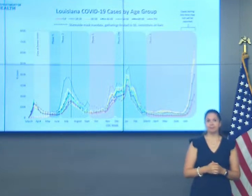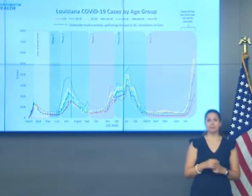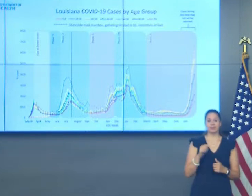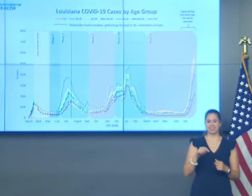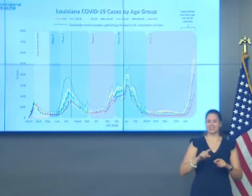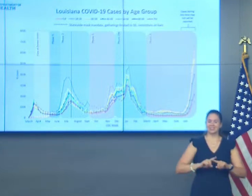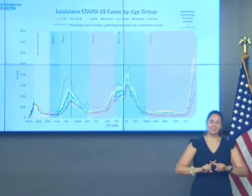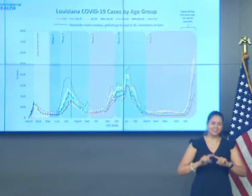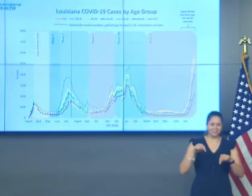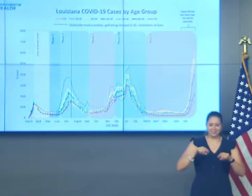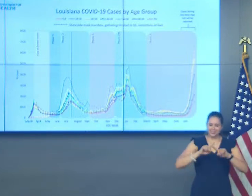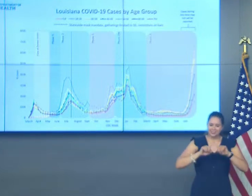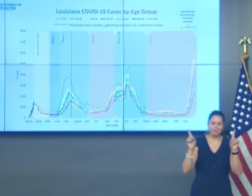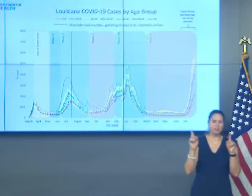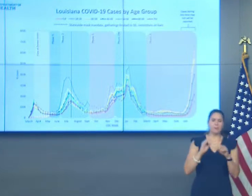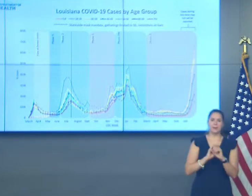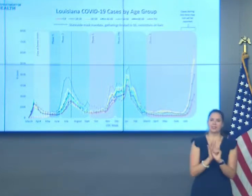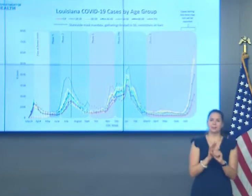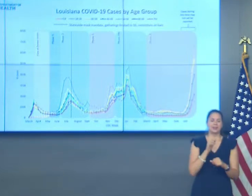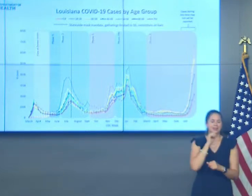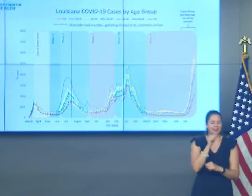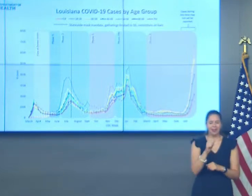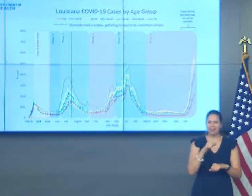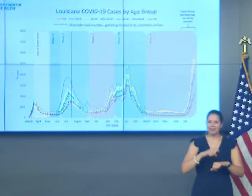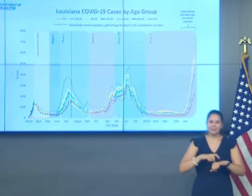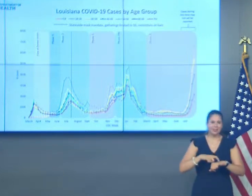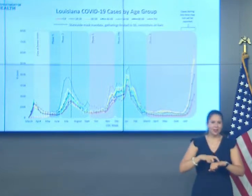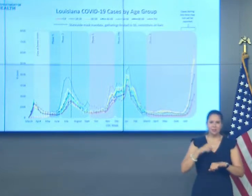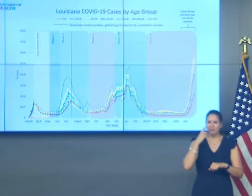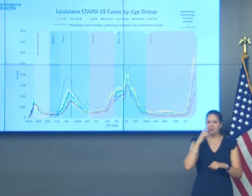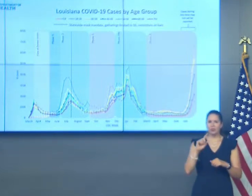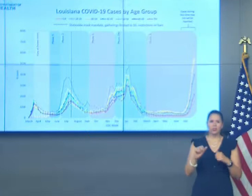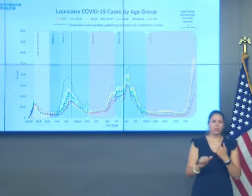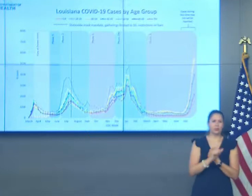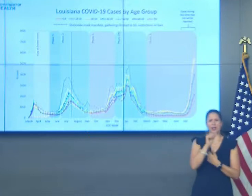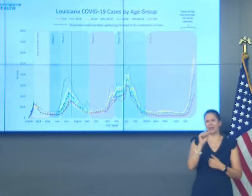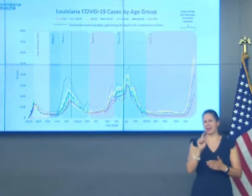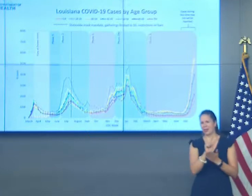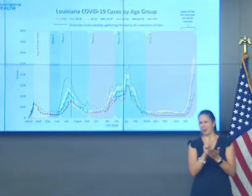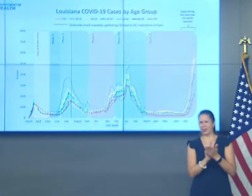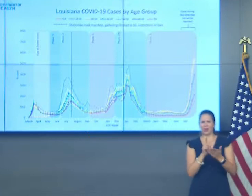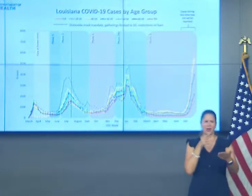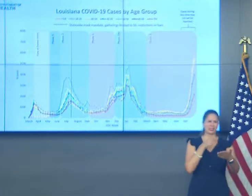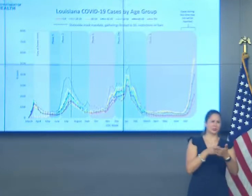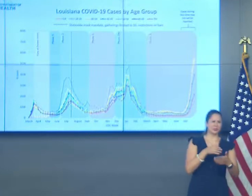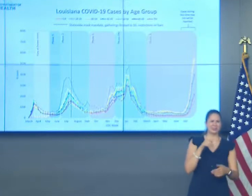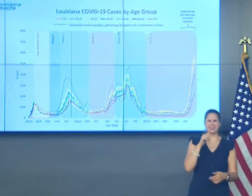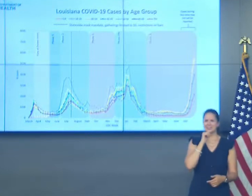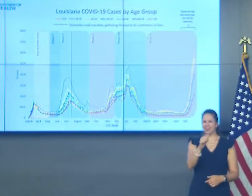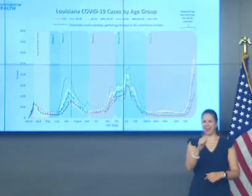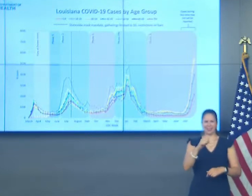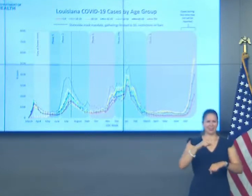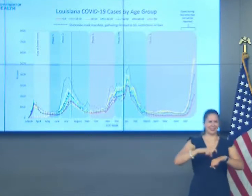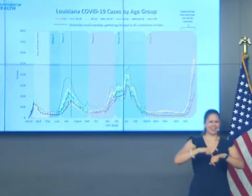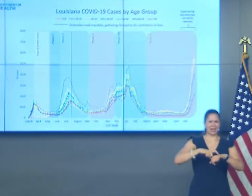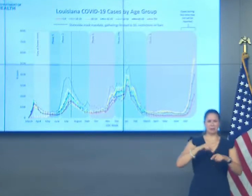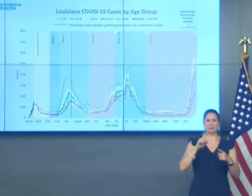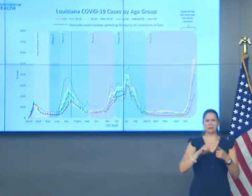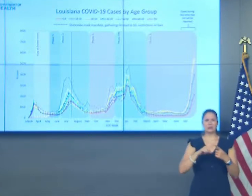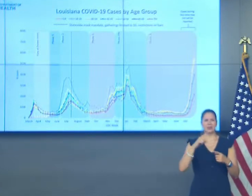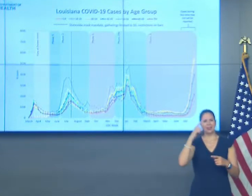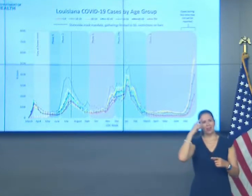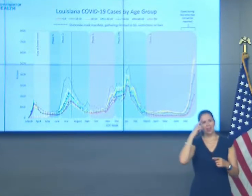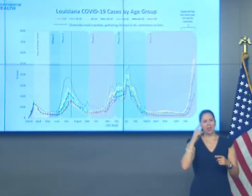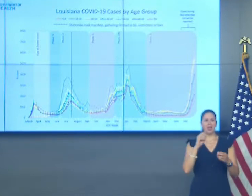This is a different pandemic. It is not the time for threatening lawsuits. It is not the time to mince